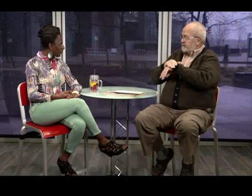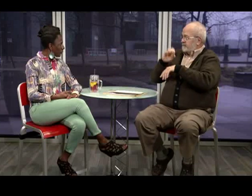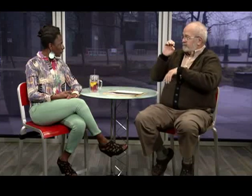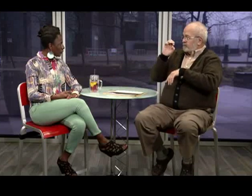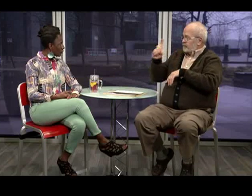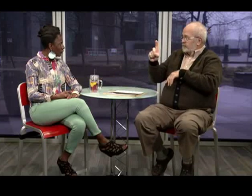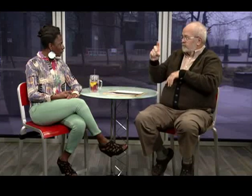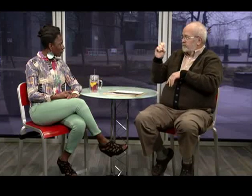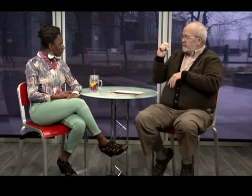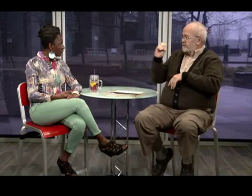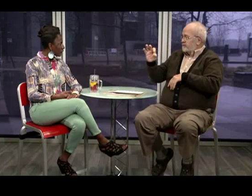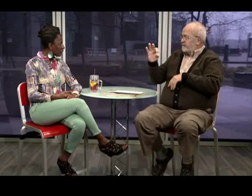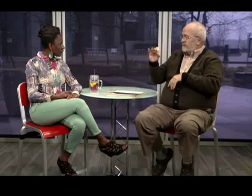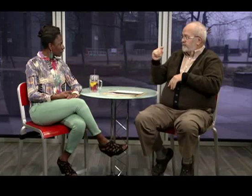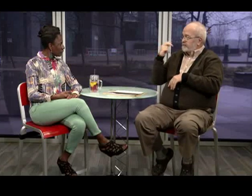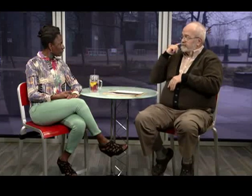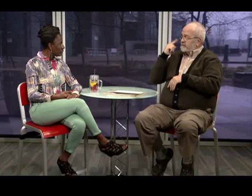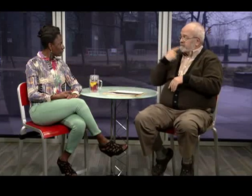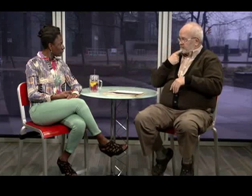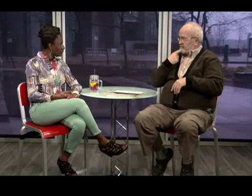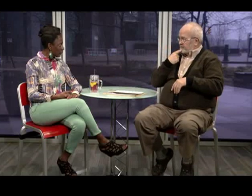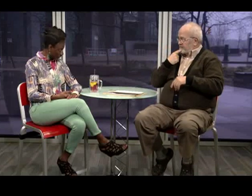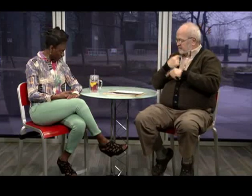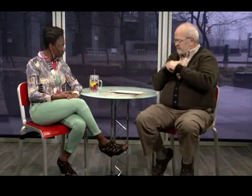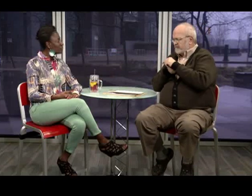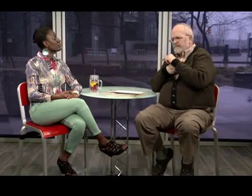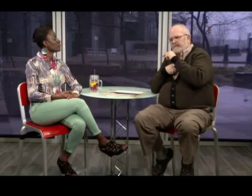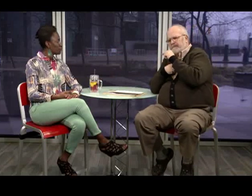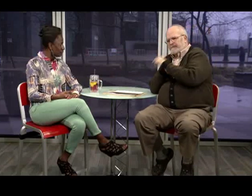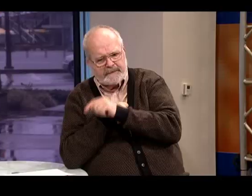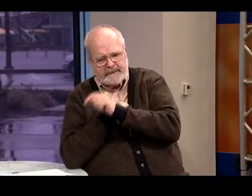mentioned ICED. That's the International Congress on the Education of the Deaf.